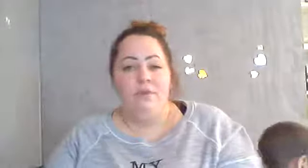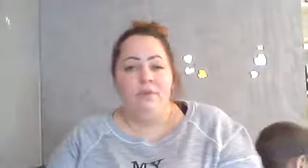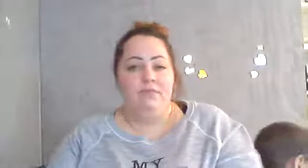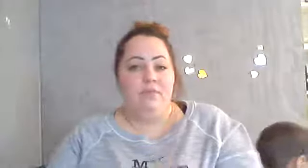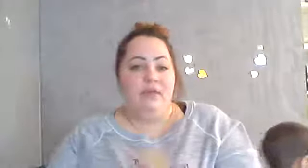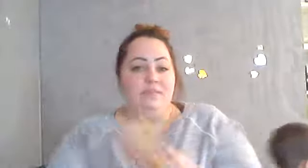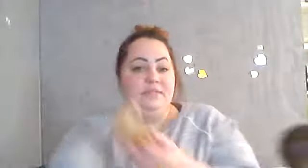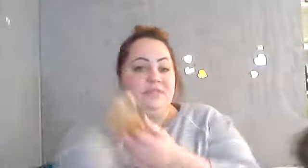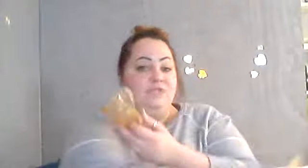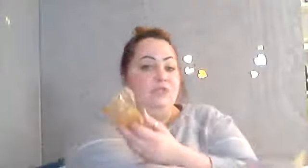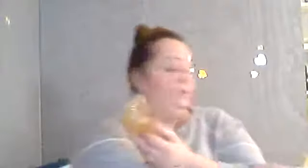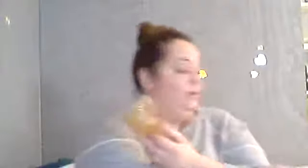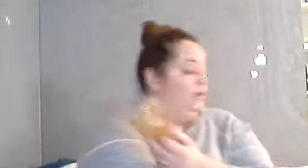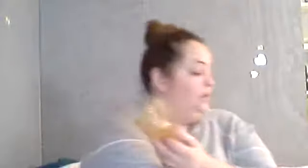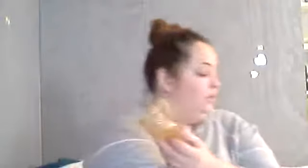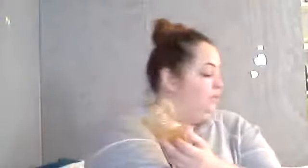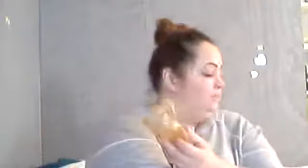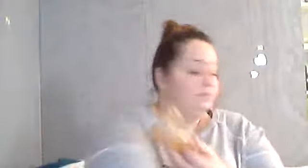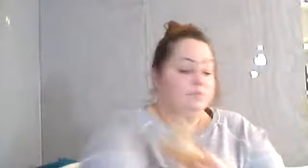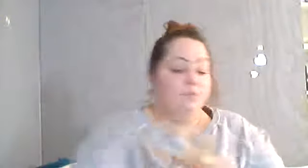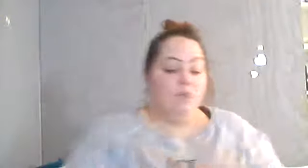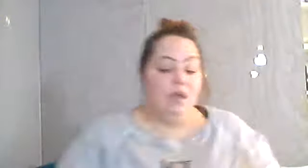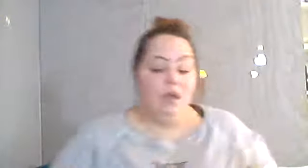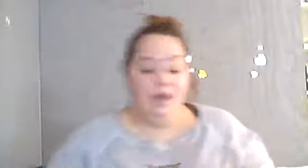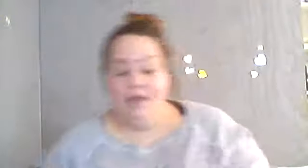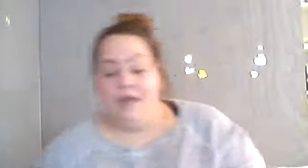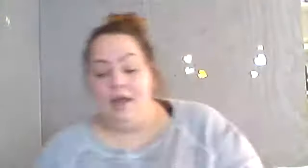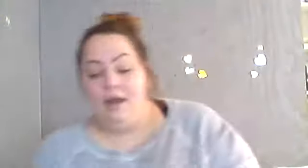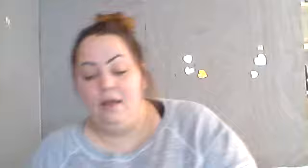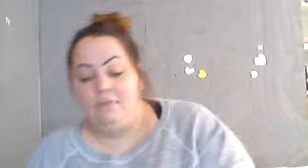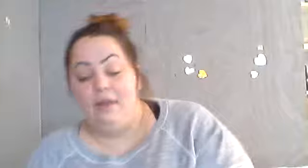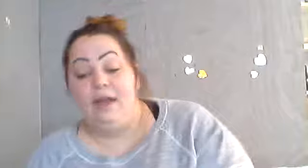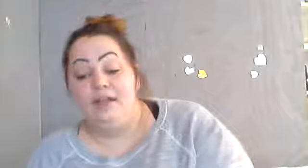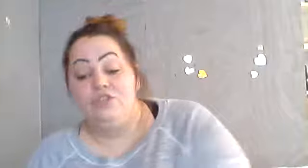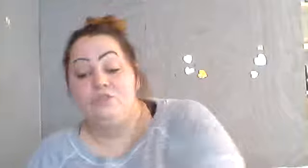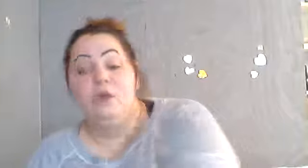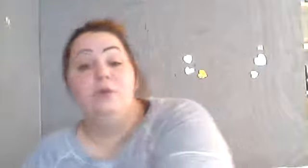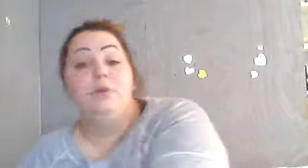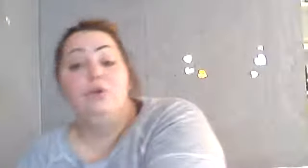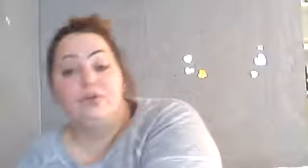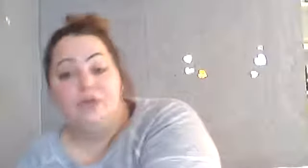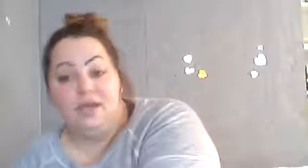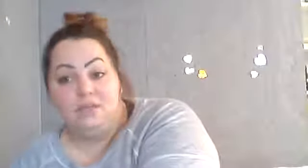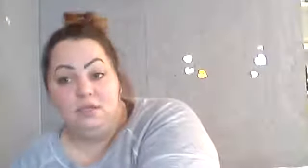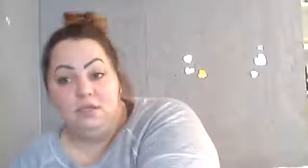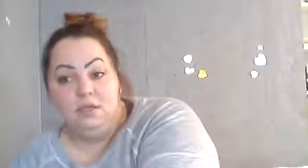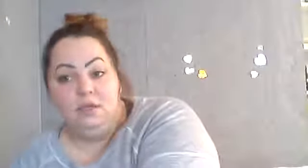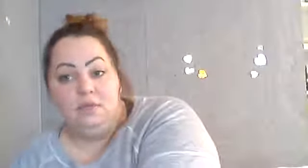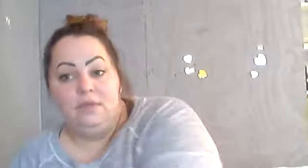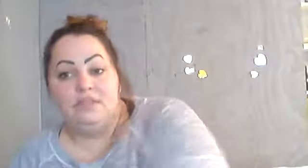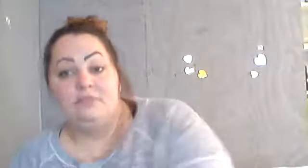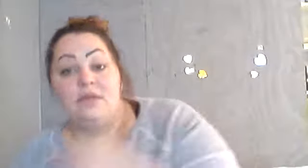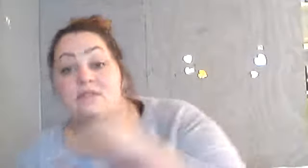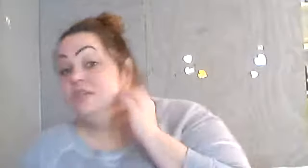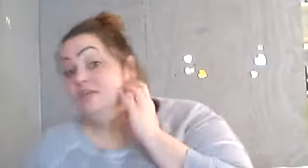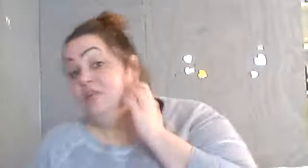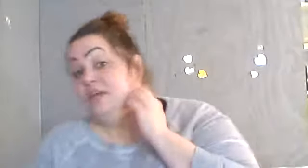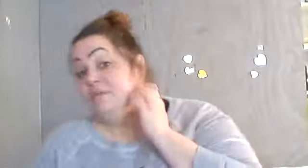number, like a business phone number. And then that way I can do Marco Polo with you guys. Because I'm not supposed to give you guys my